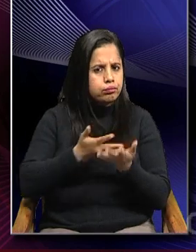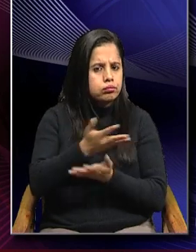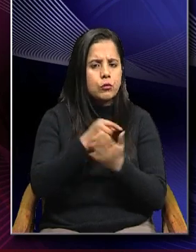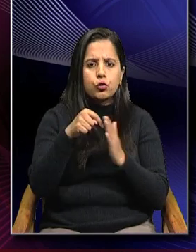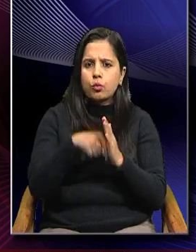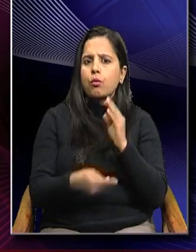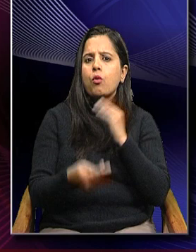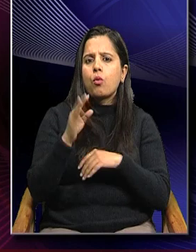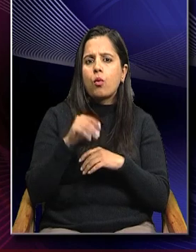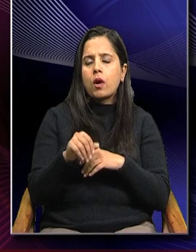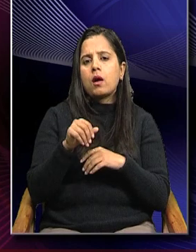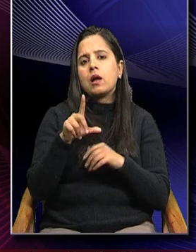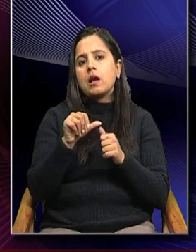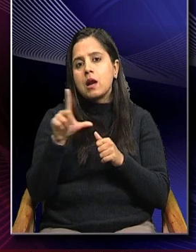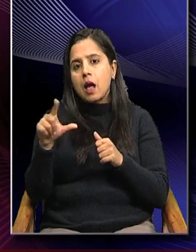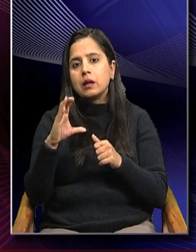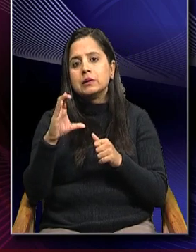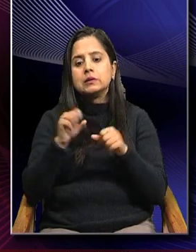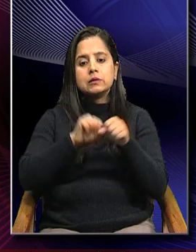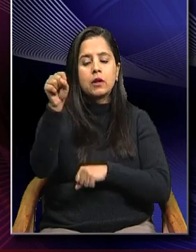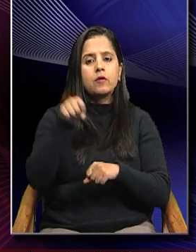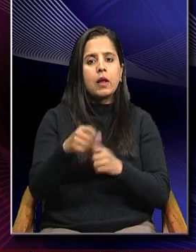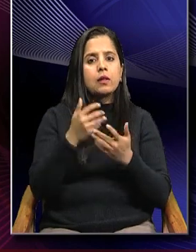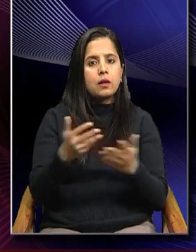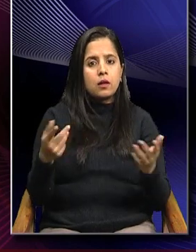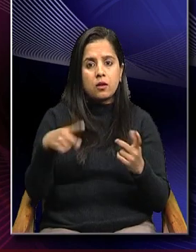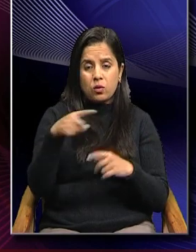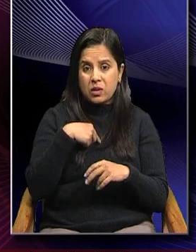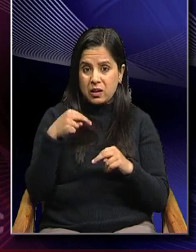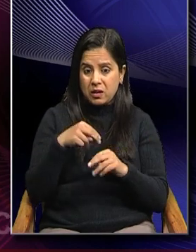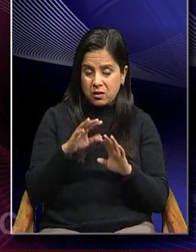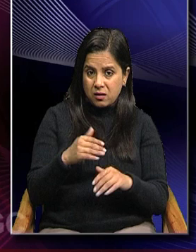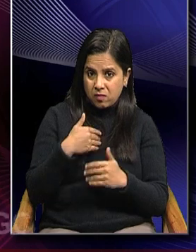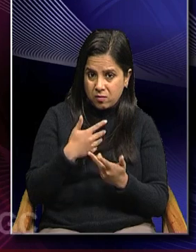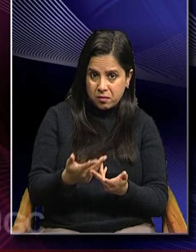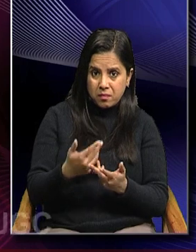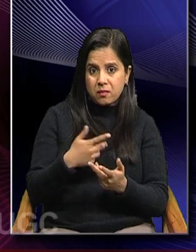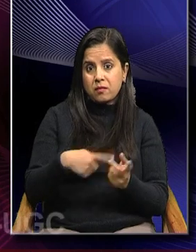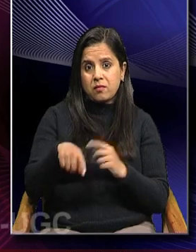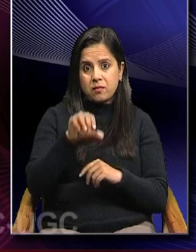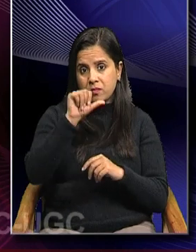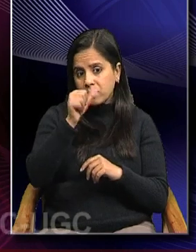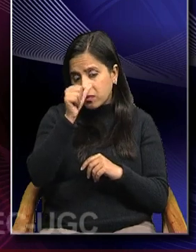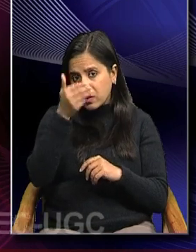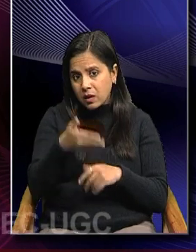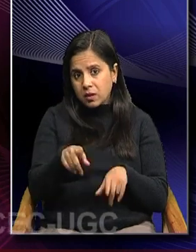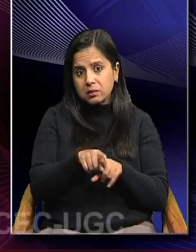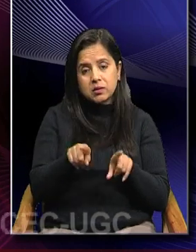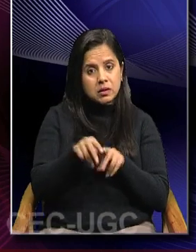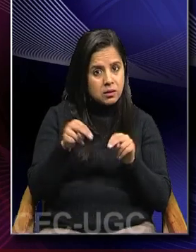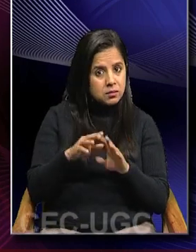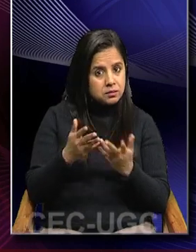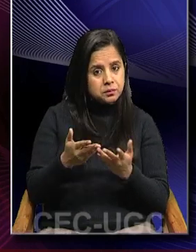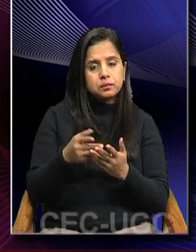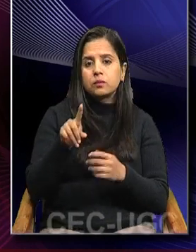on the halal certified products, whether we actually need it in a country like India or not. So, although